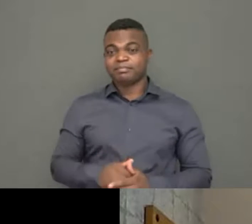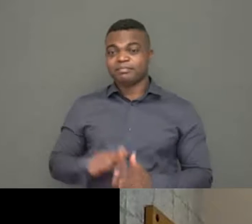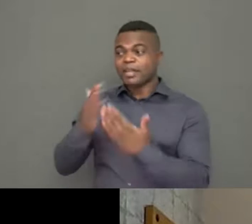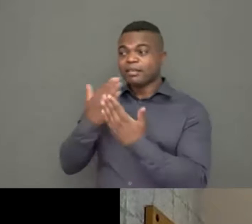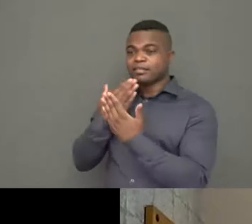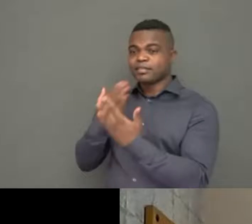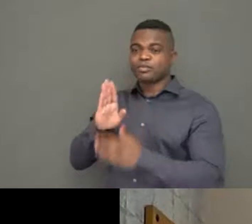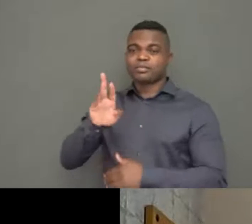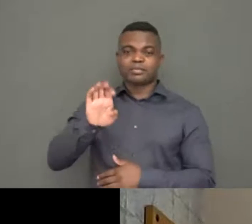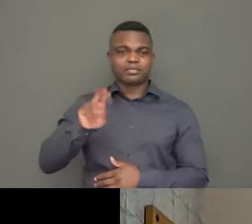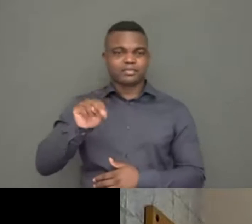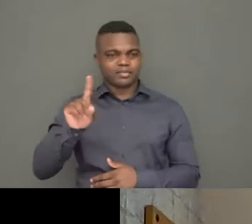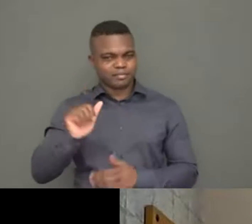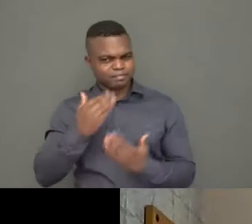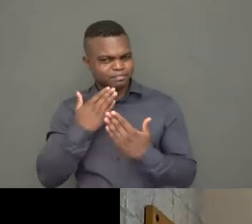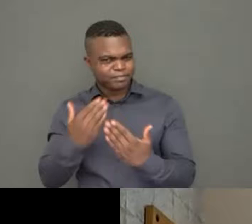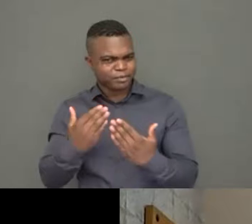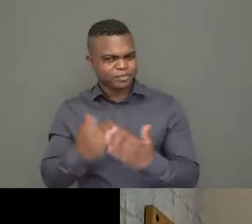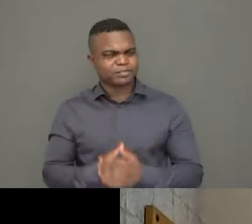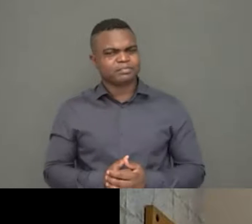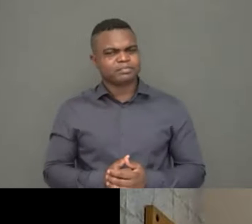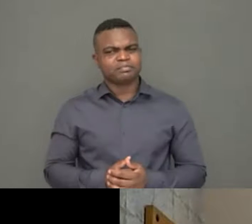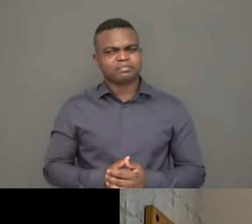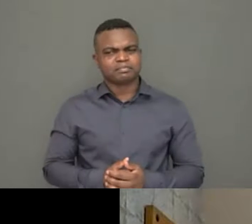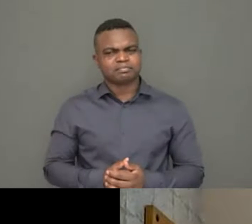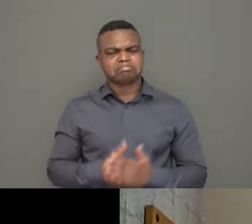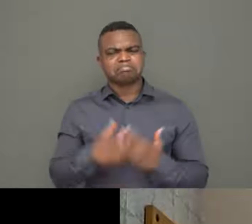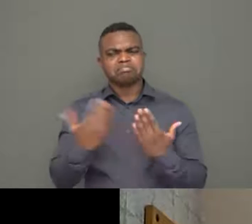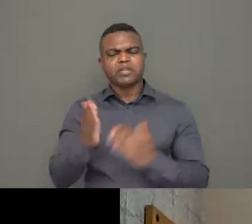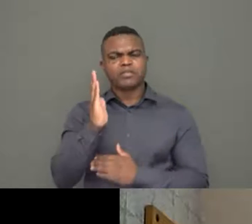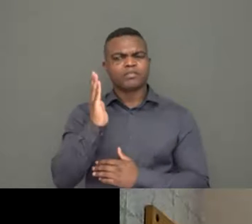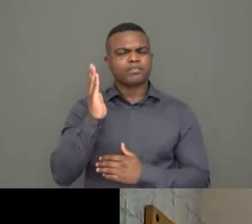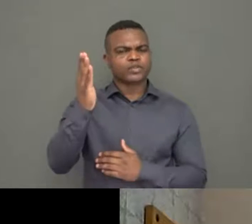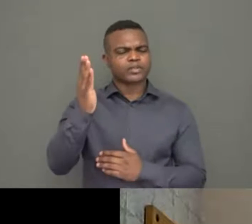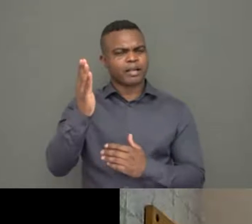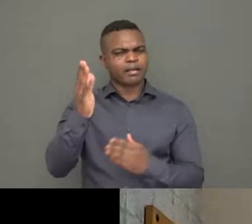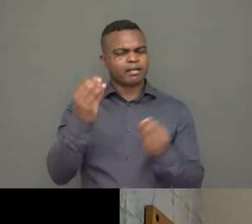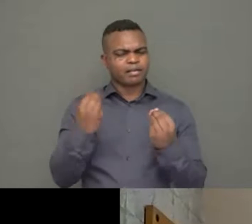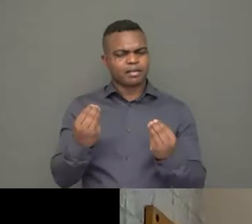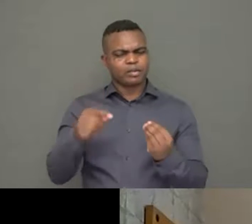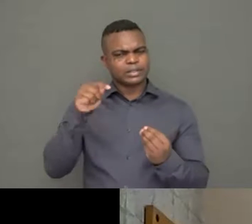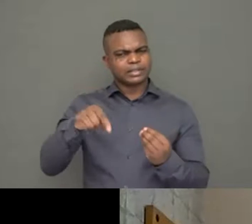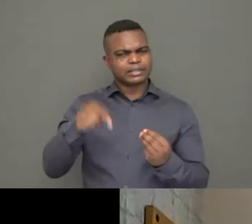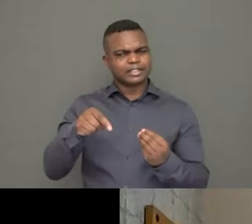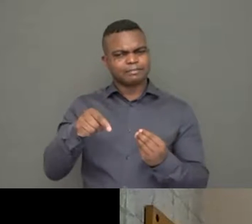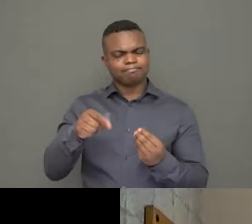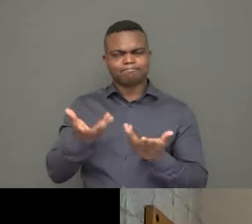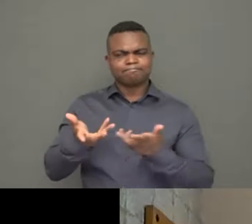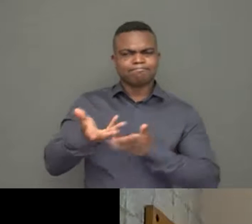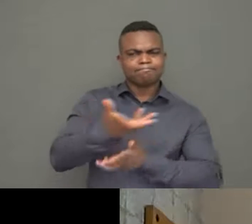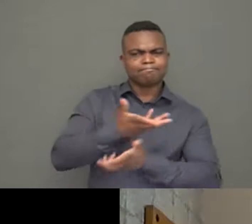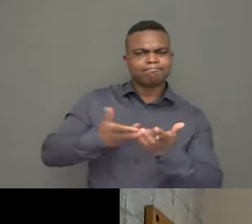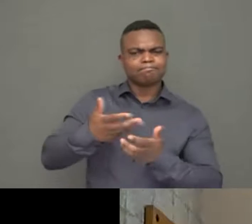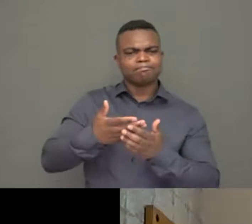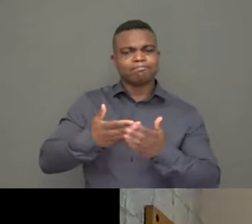engagement and this sort of model that Via Torres have now effectively pioneered